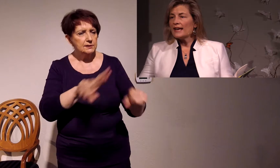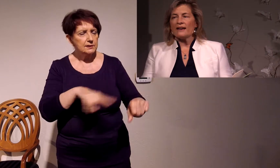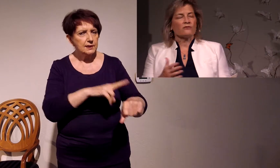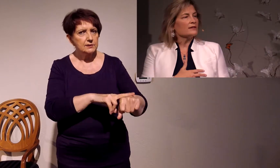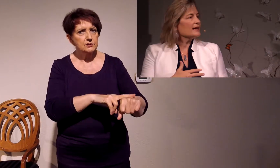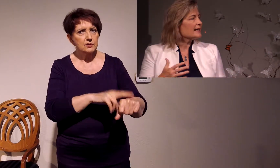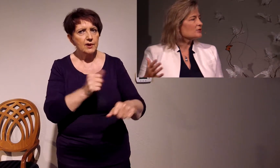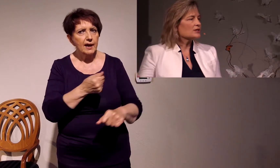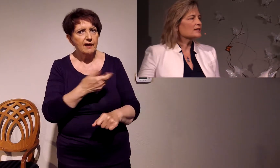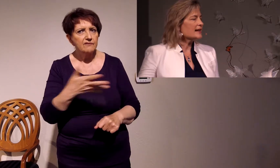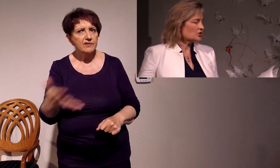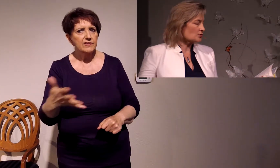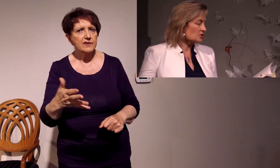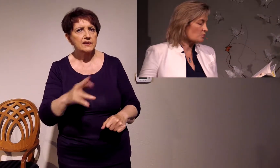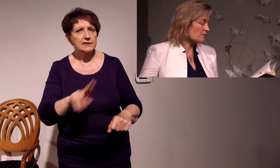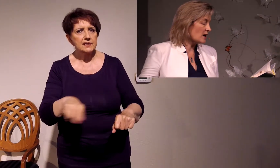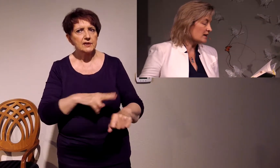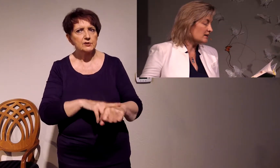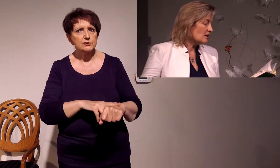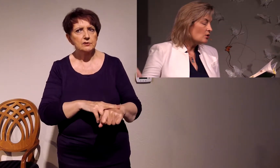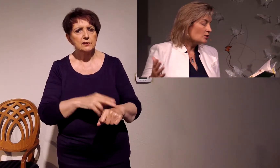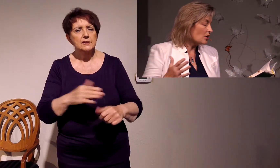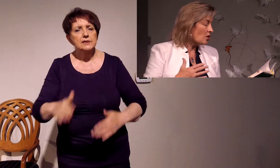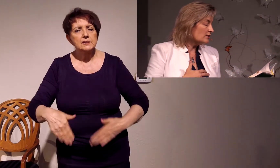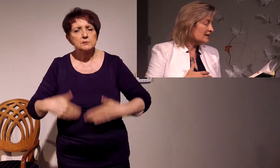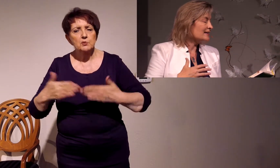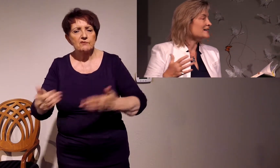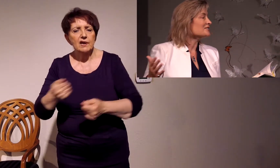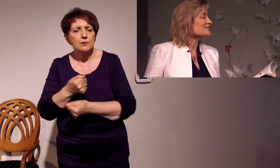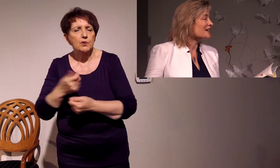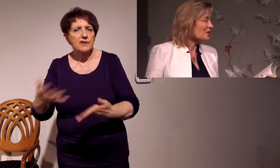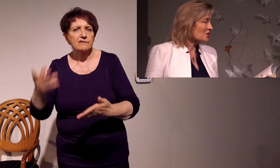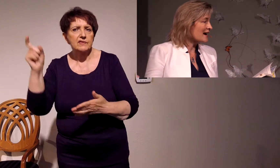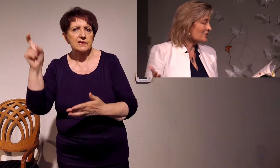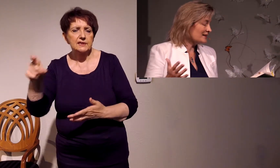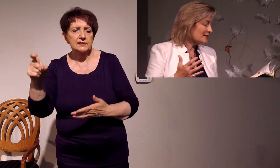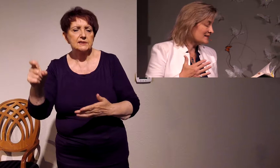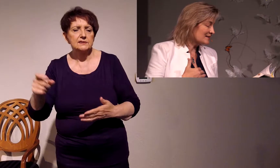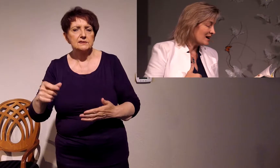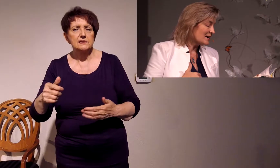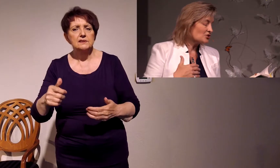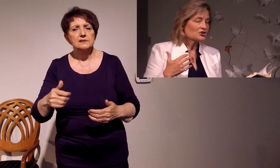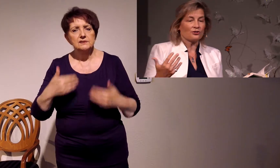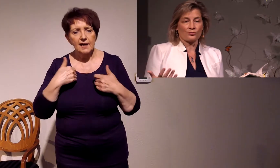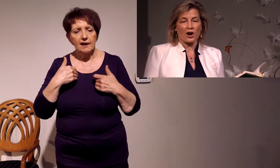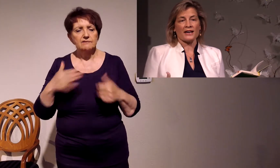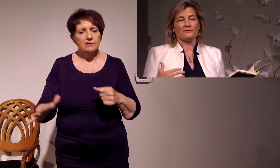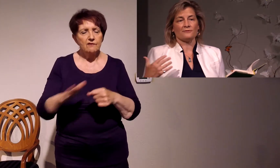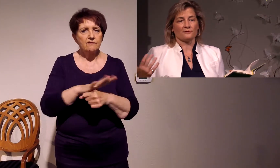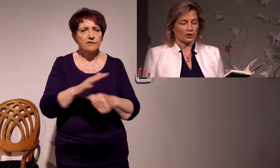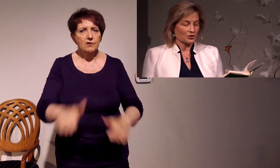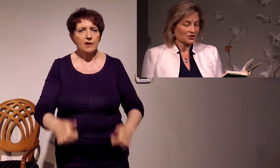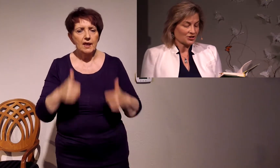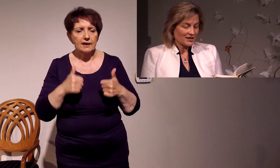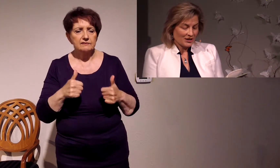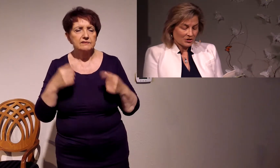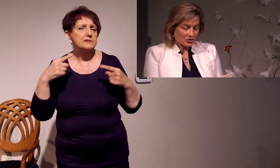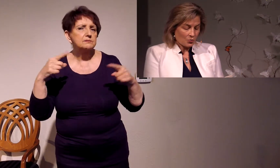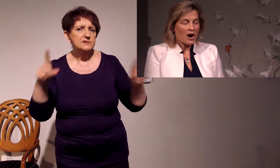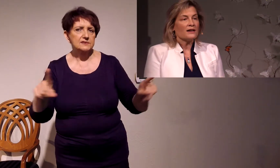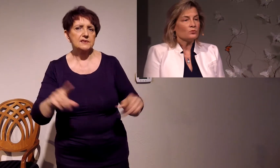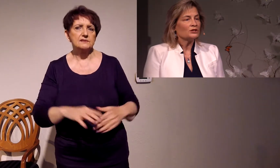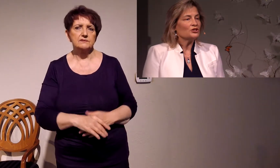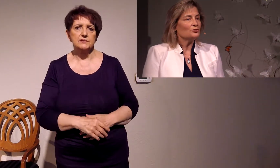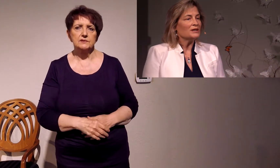nature is provided with all that it needs to carry out its desires to thrive and flourish.